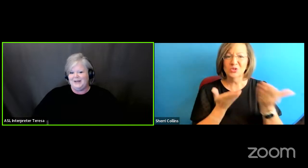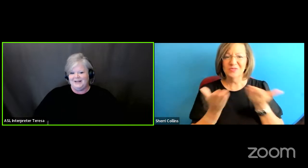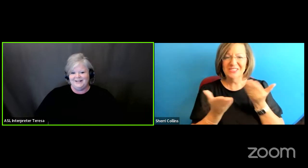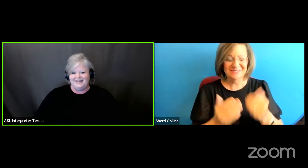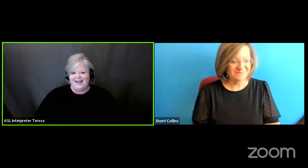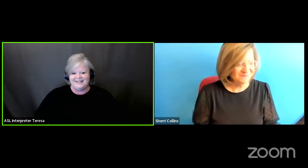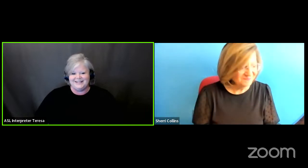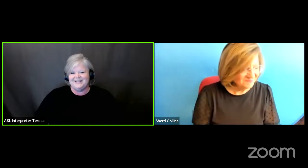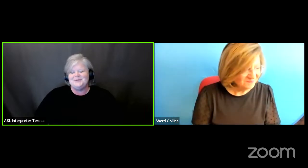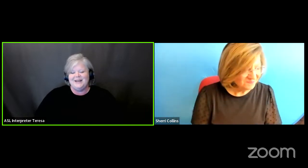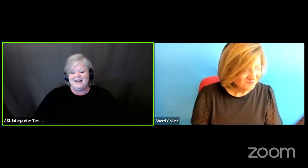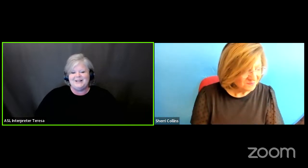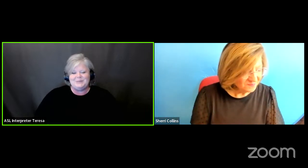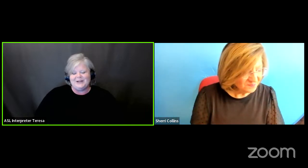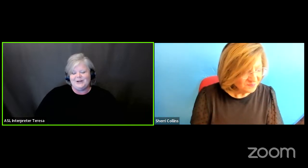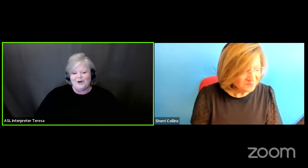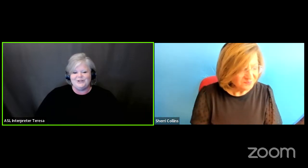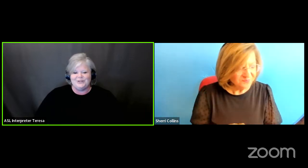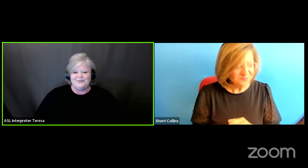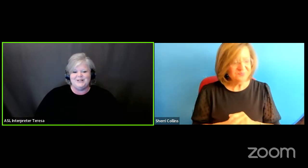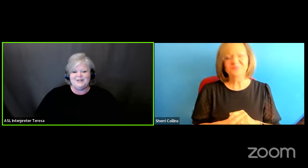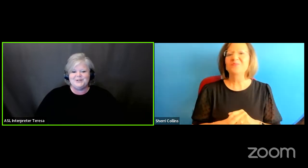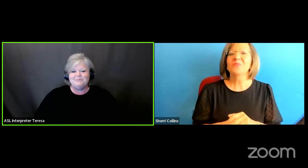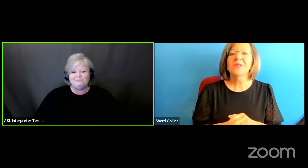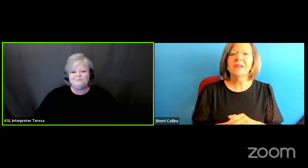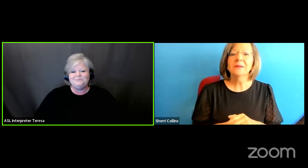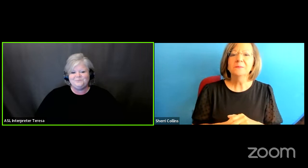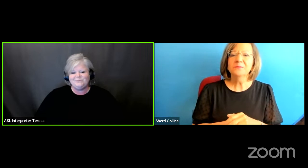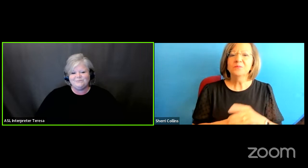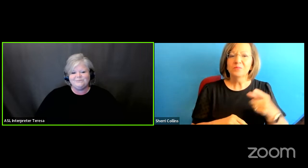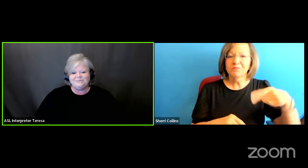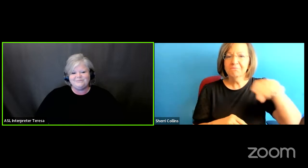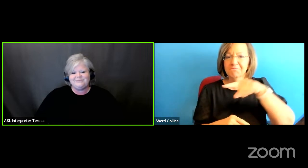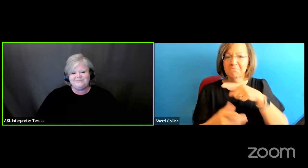to have expanded that and expanded our services.